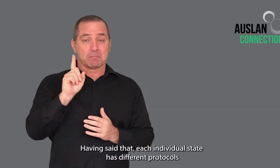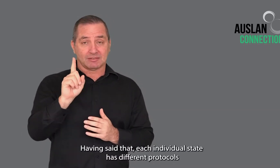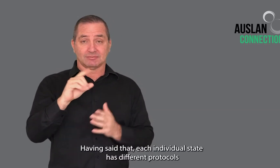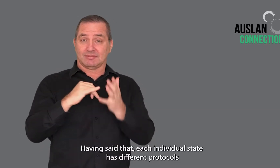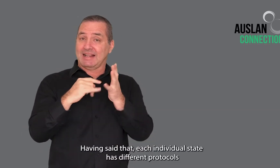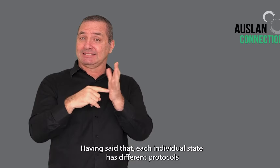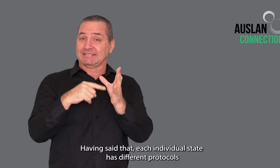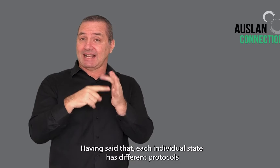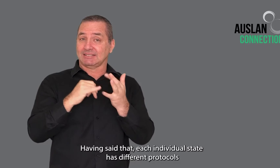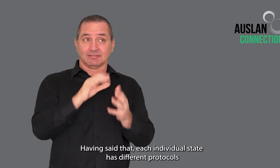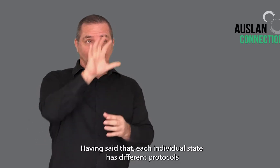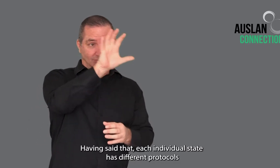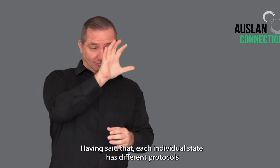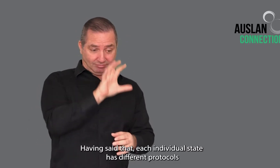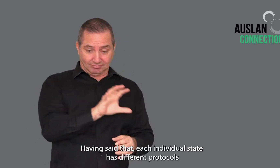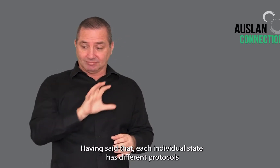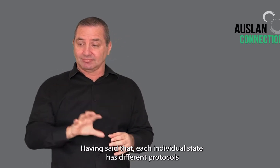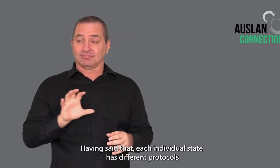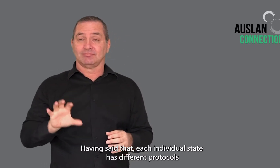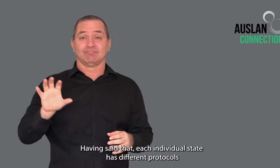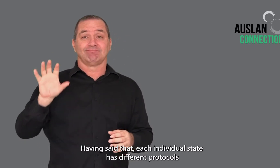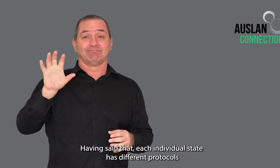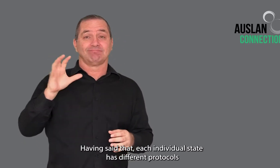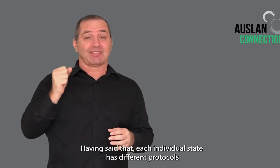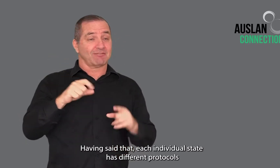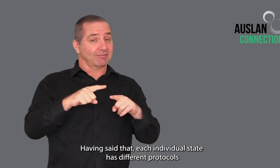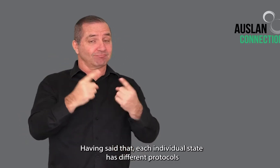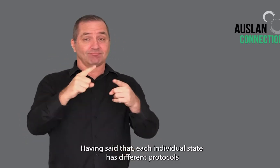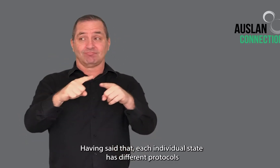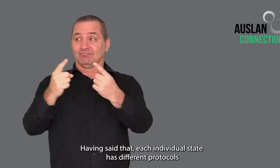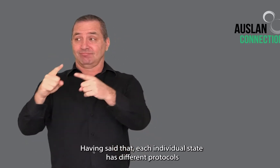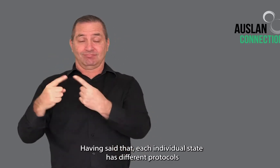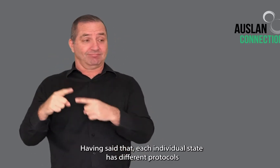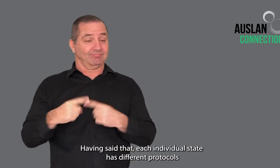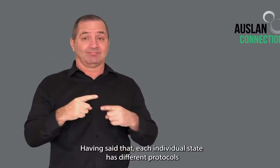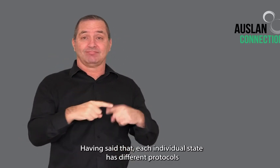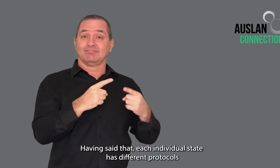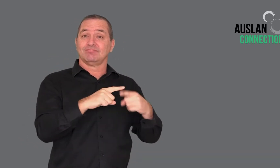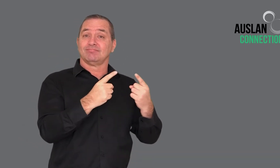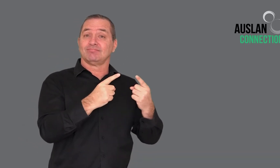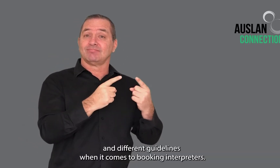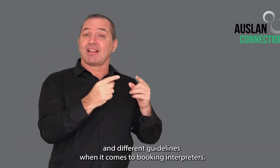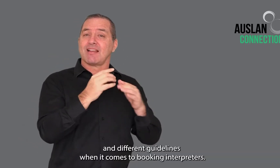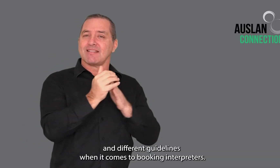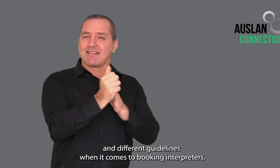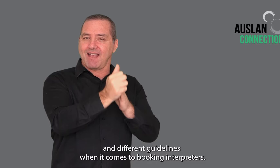Having said that, each individual state has different protocols and different